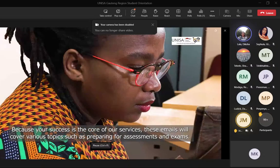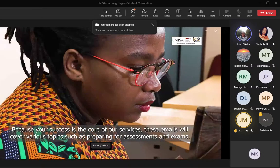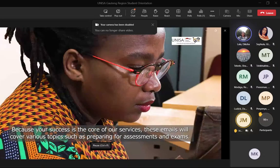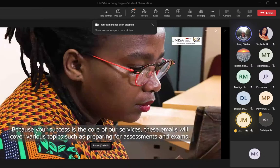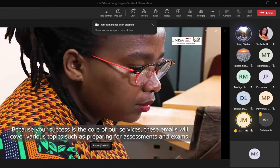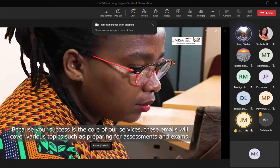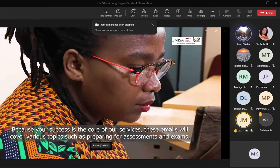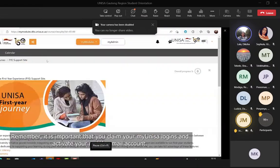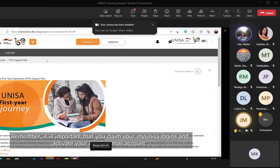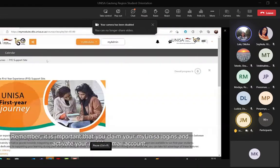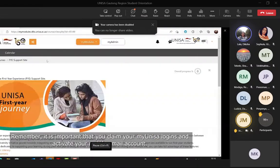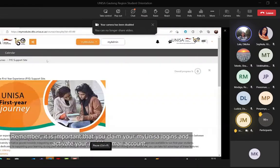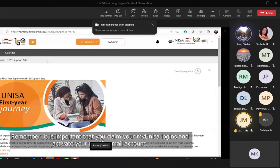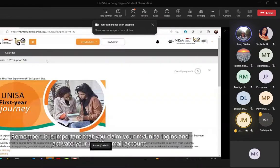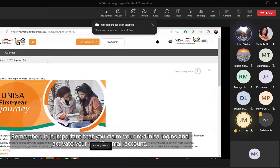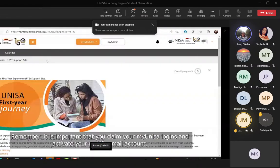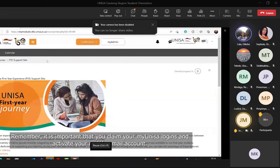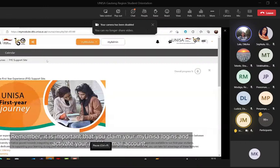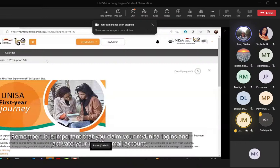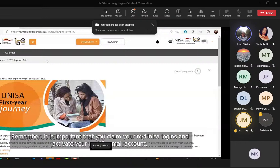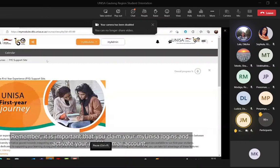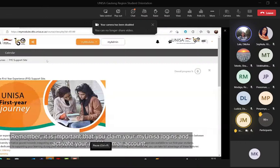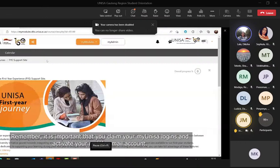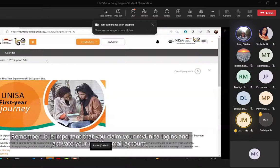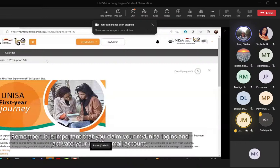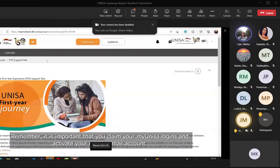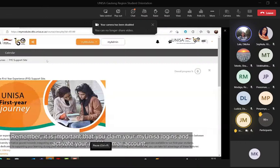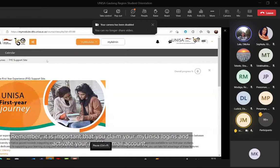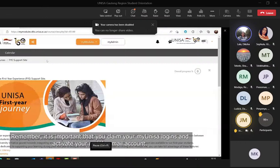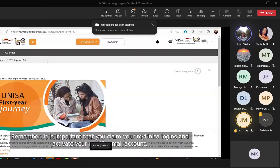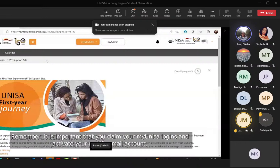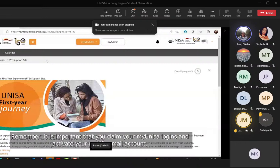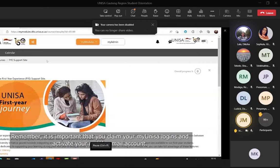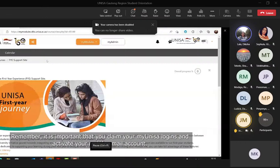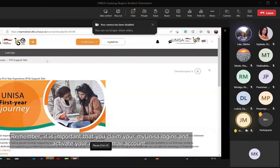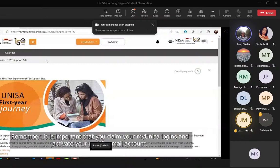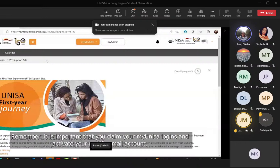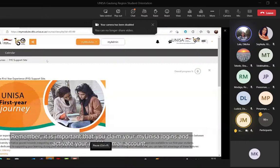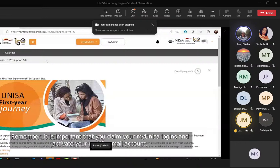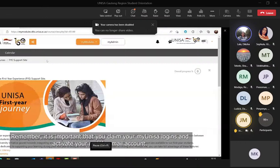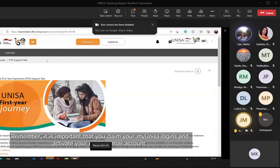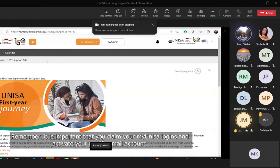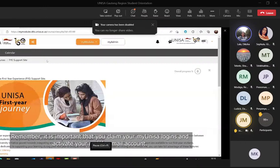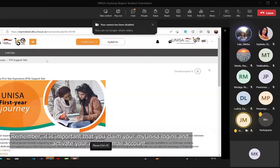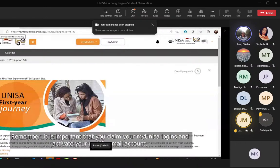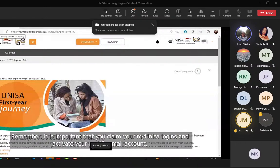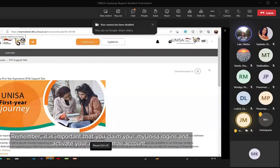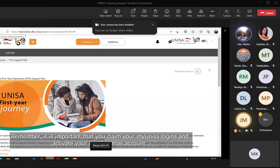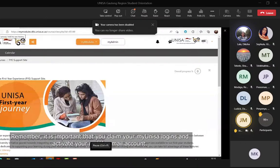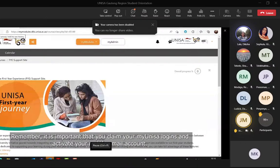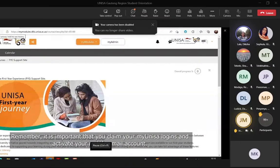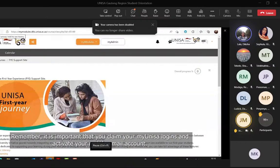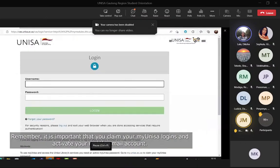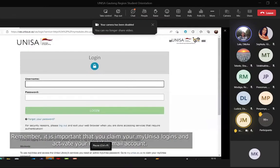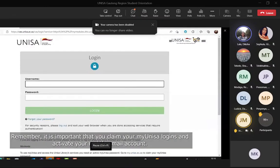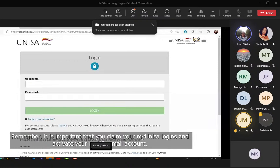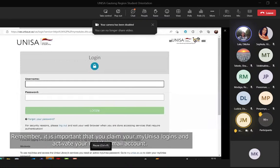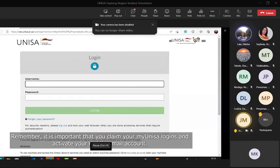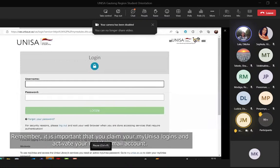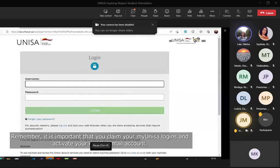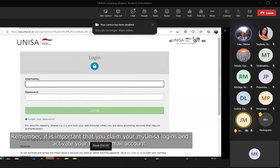the FYE support side was created to make access to important information and support material